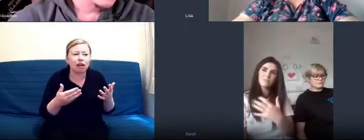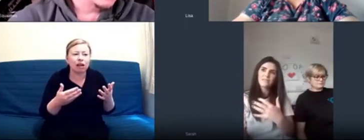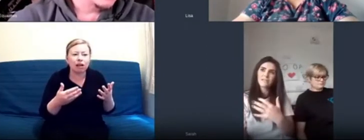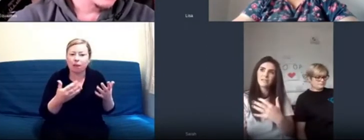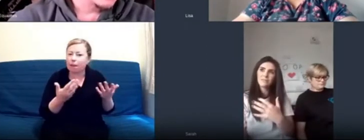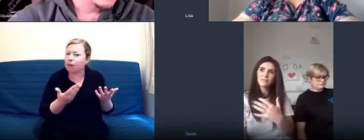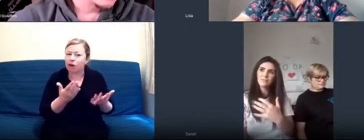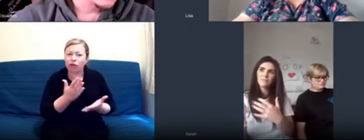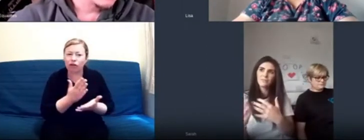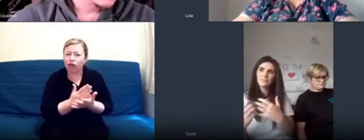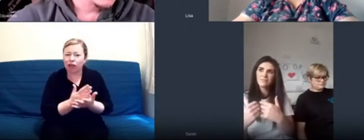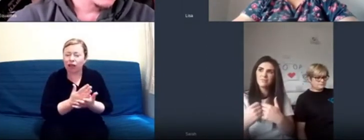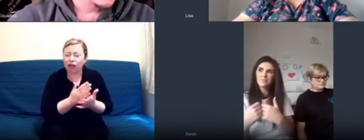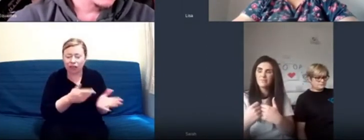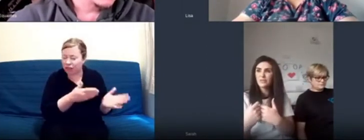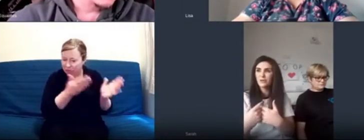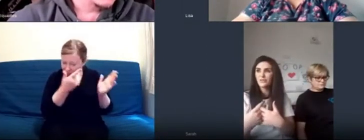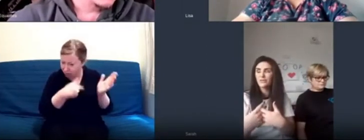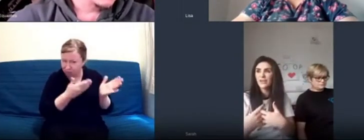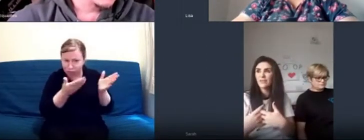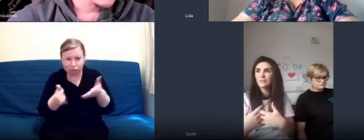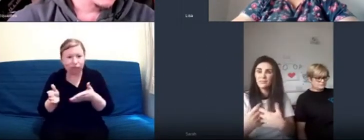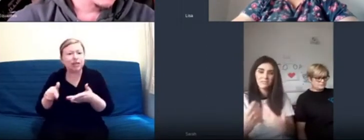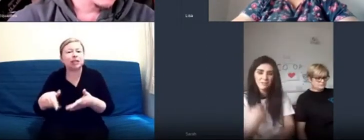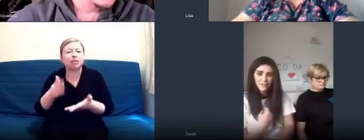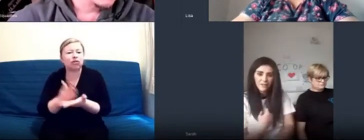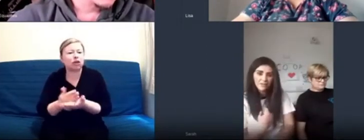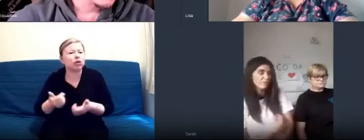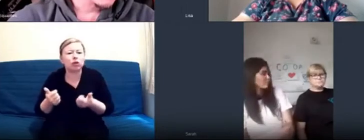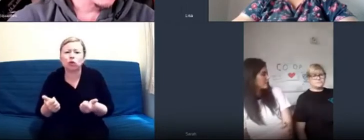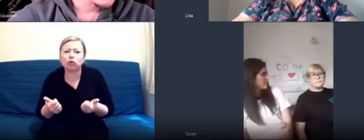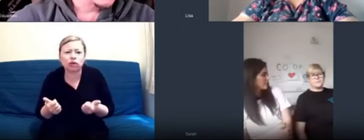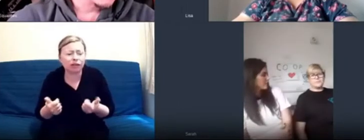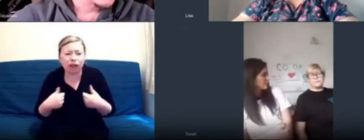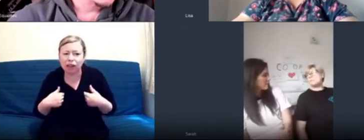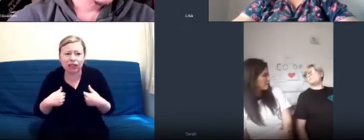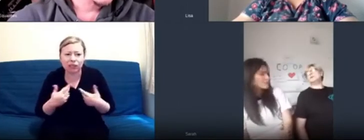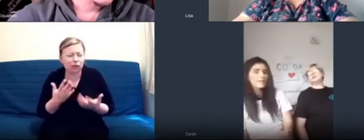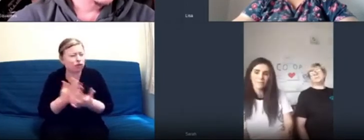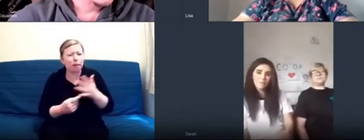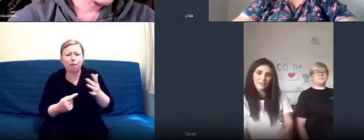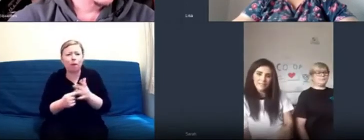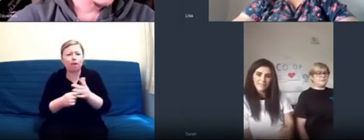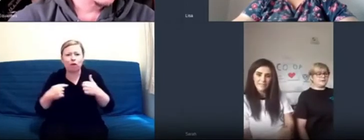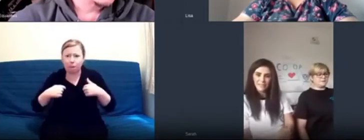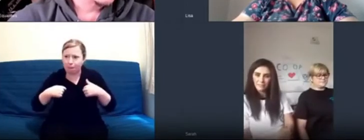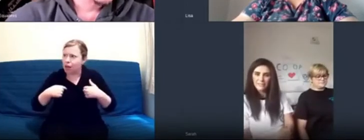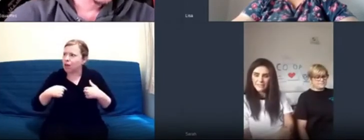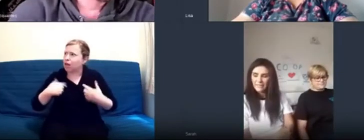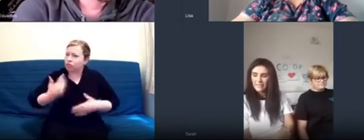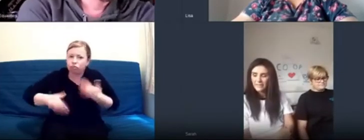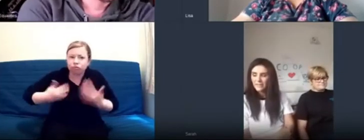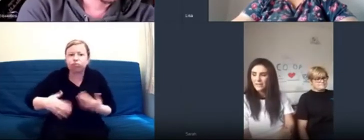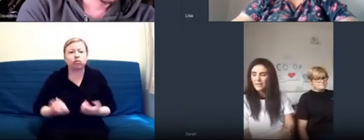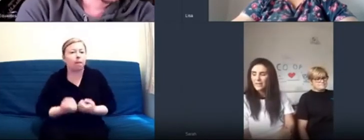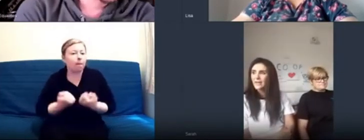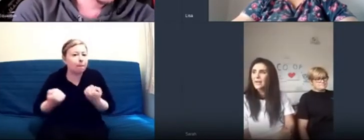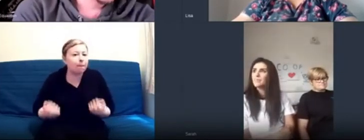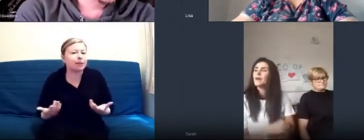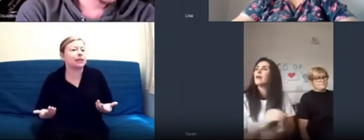an amazing sort of, it's definitely been a lifeline for me. It's kept me busy, it's kept me